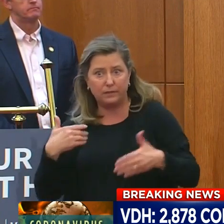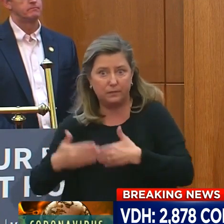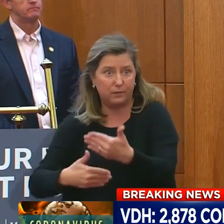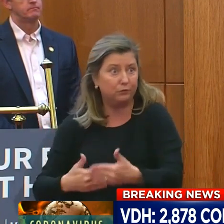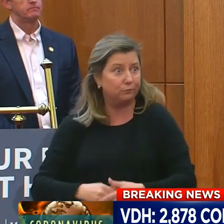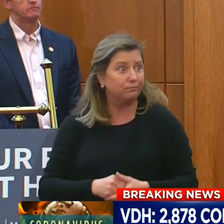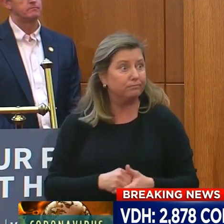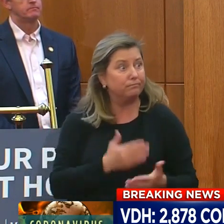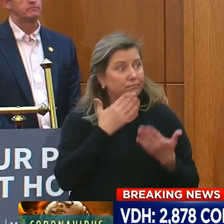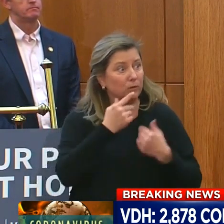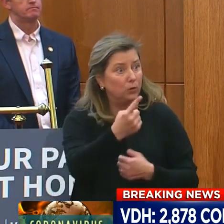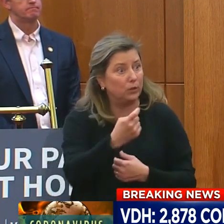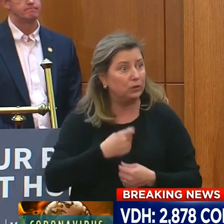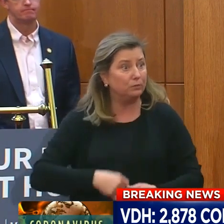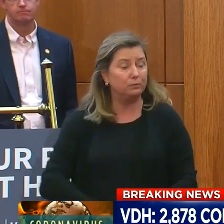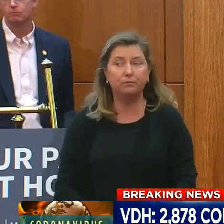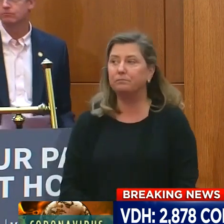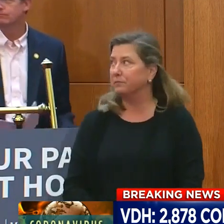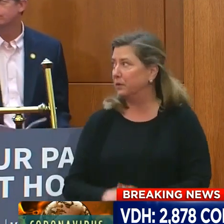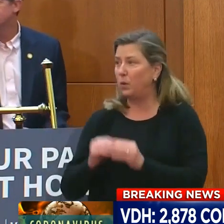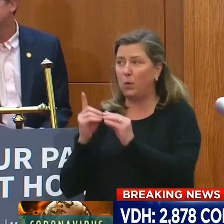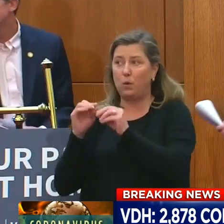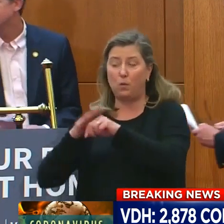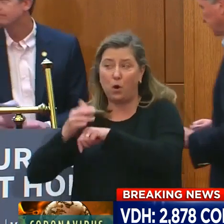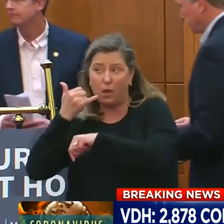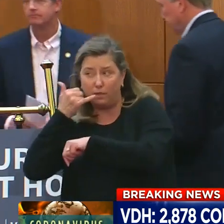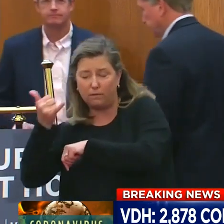So appreciate the question.